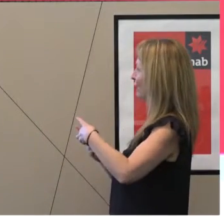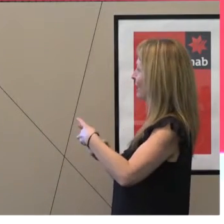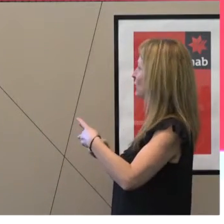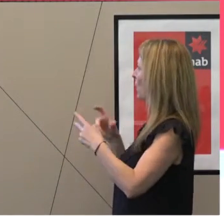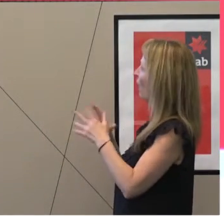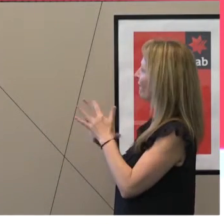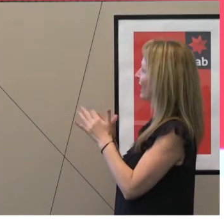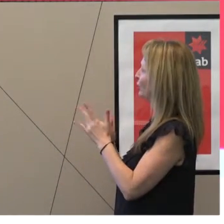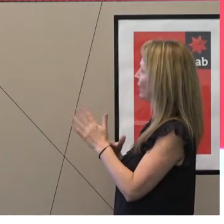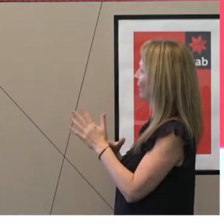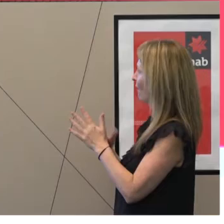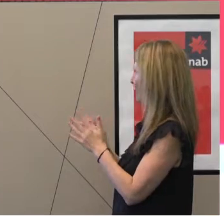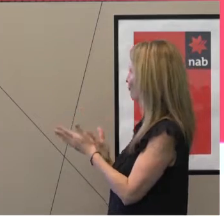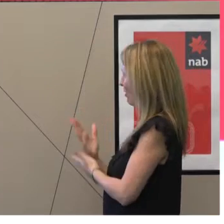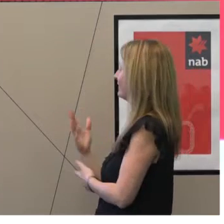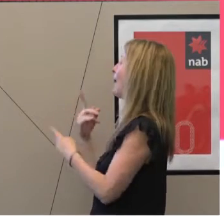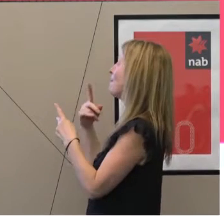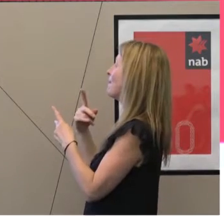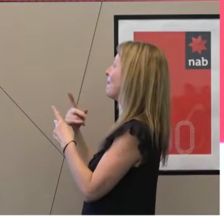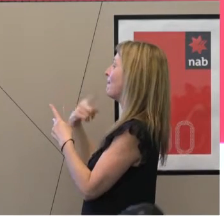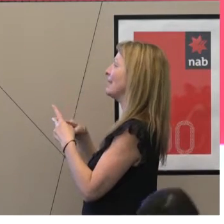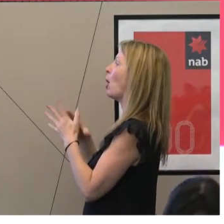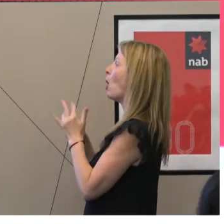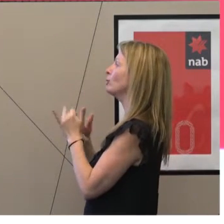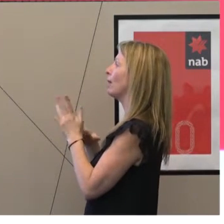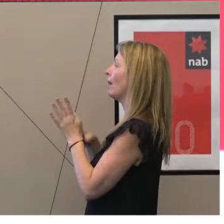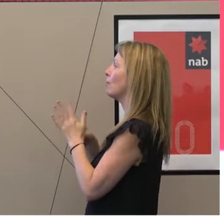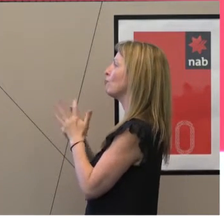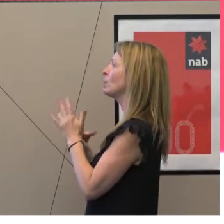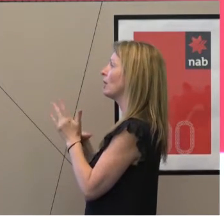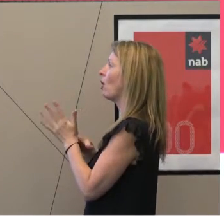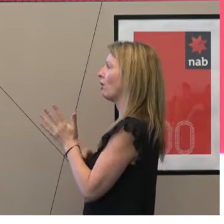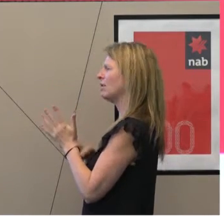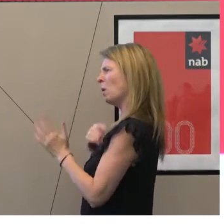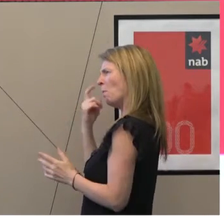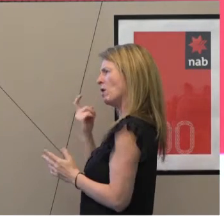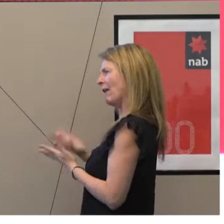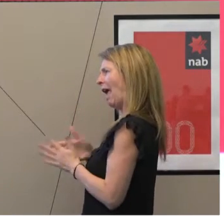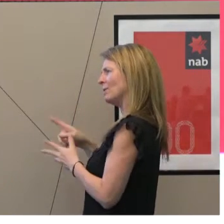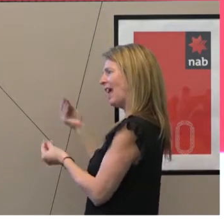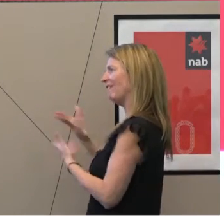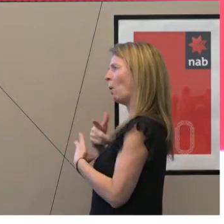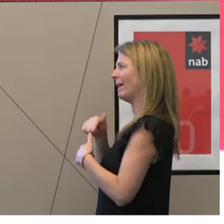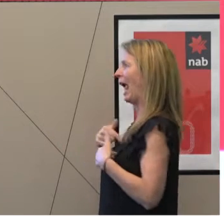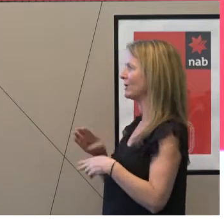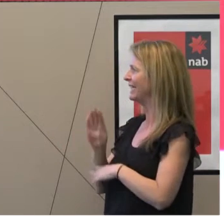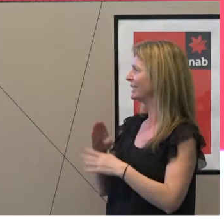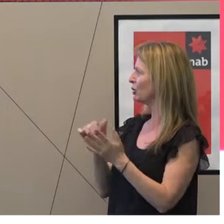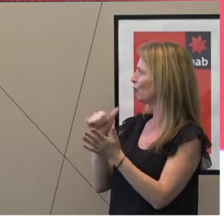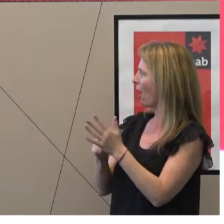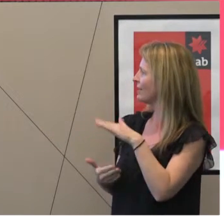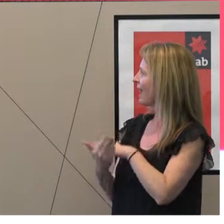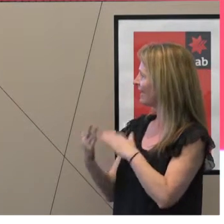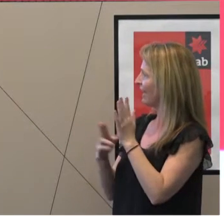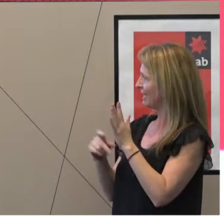Rights of People with Disabilities and the Optional Protocol. So how is that informing our citizenship rights under the NDS? And it'd be